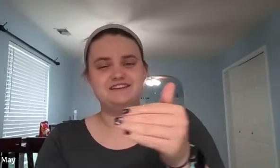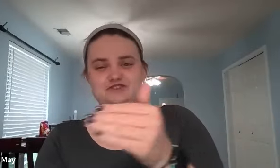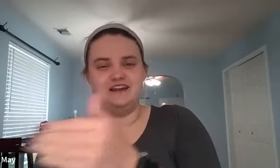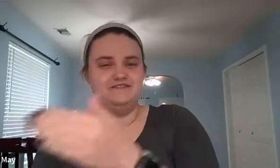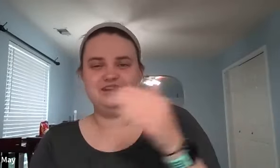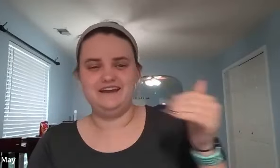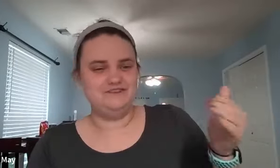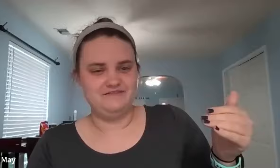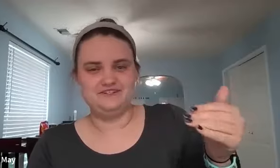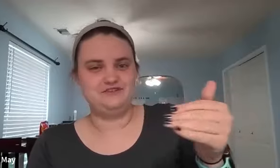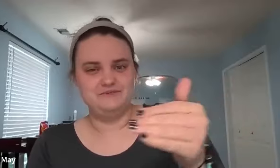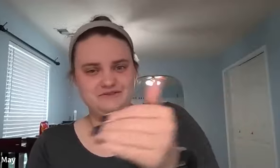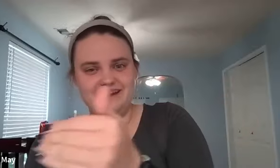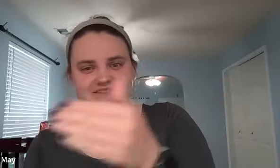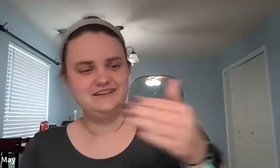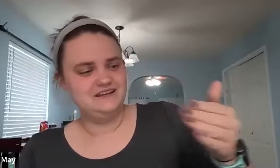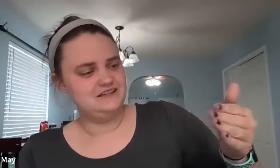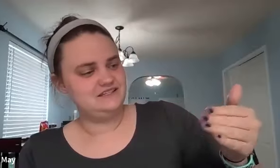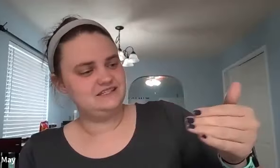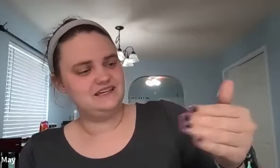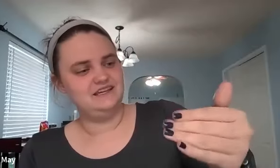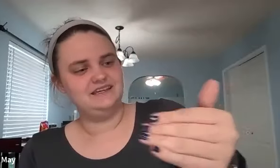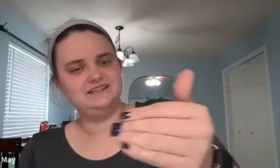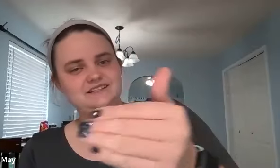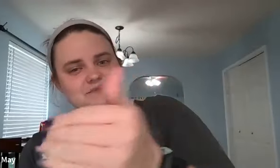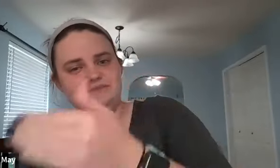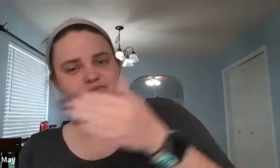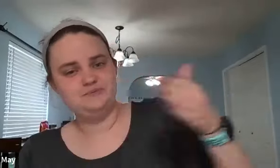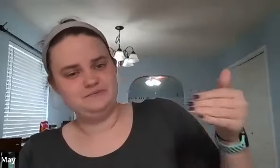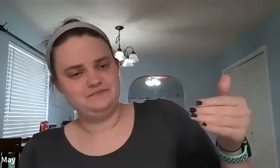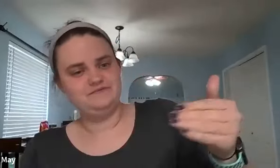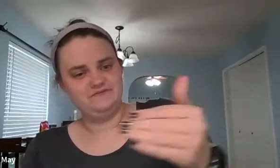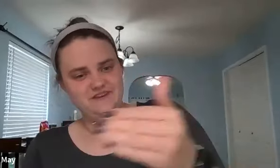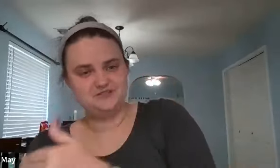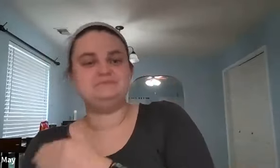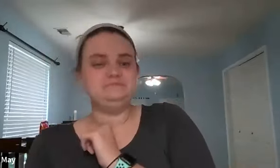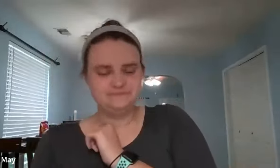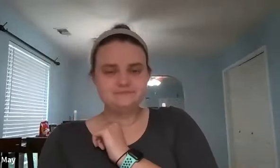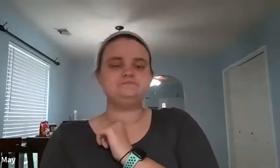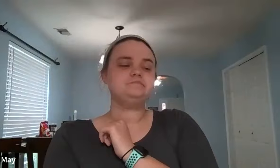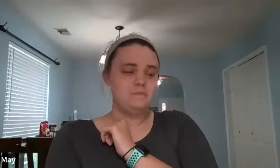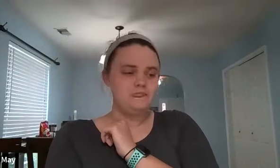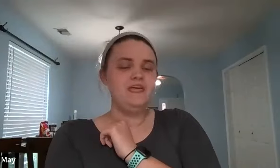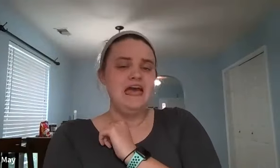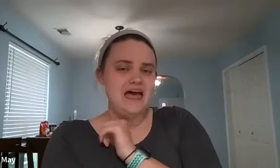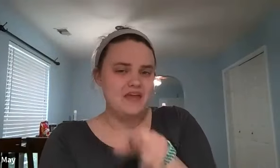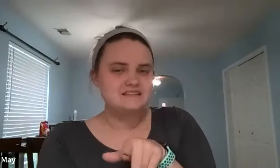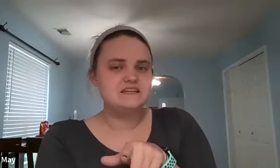I've tried. I feel like I've never described it right. It's like just boop, boop, boop, fish. Mm-hmm. And that's like